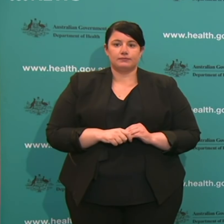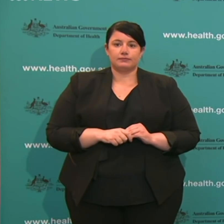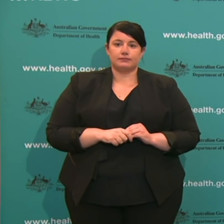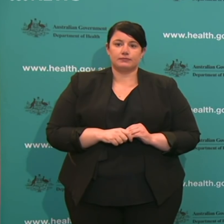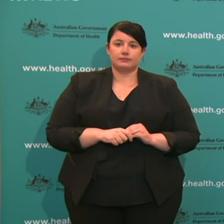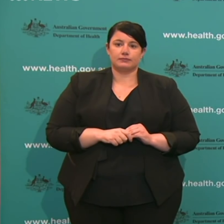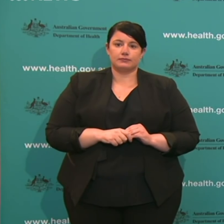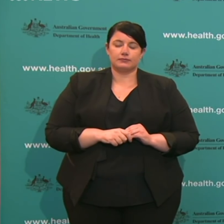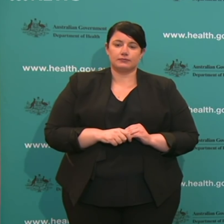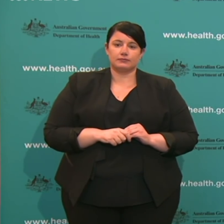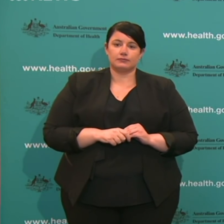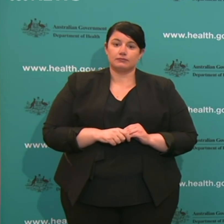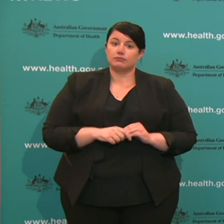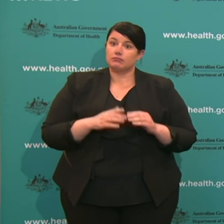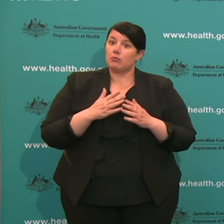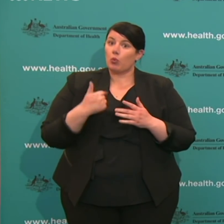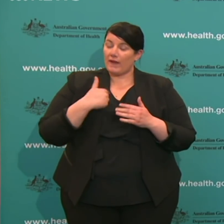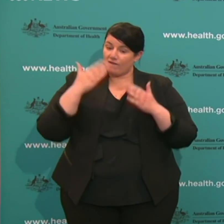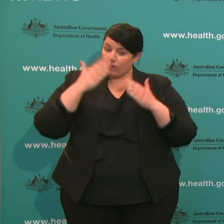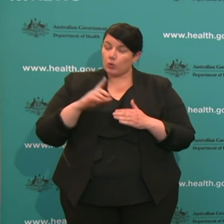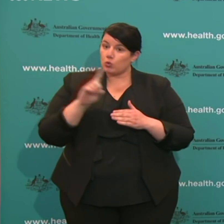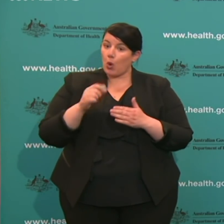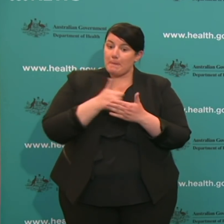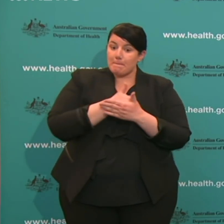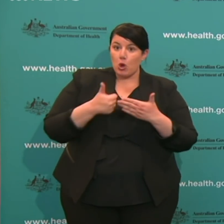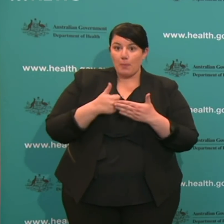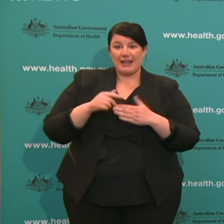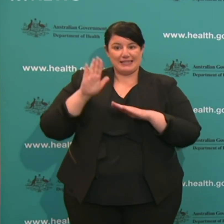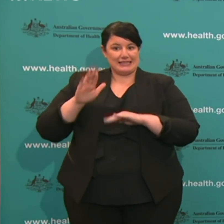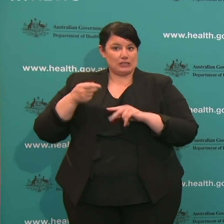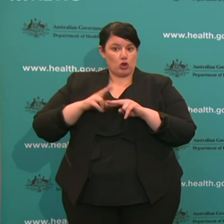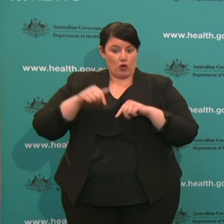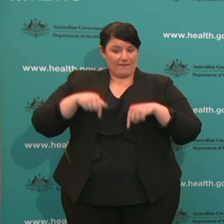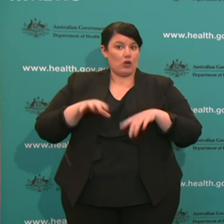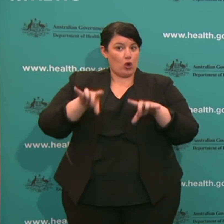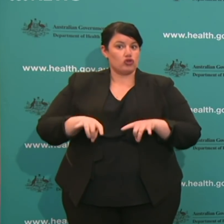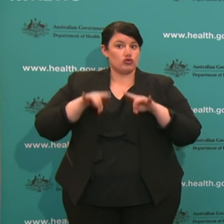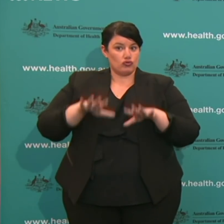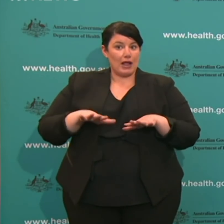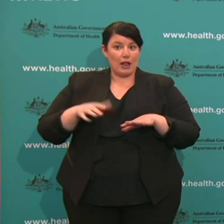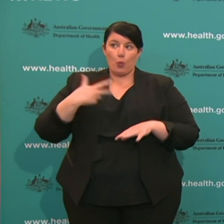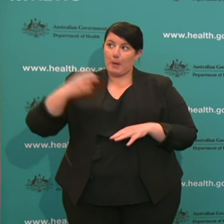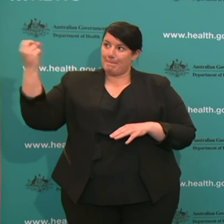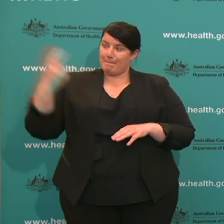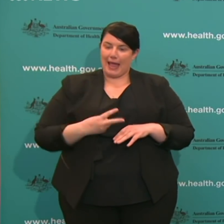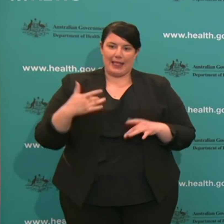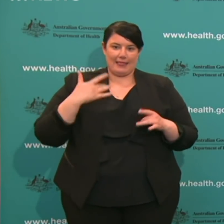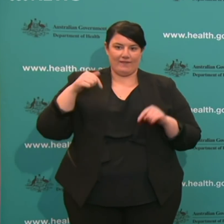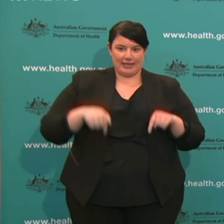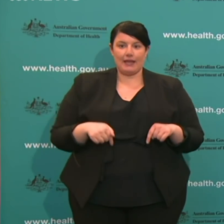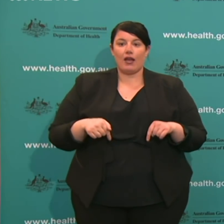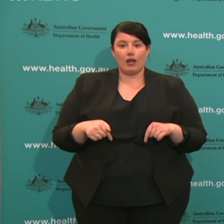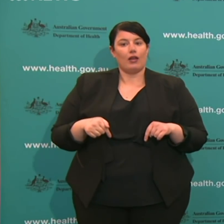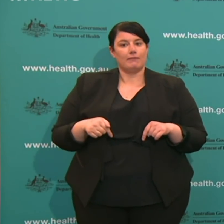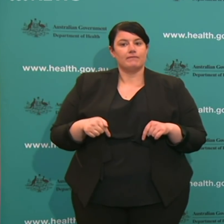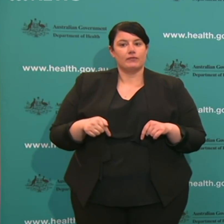been on Australians, permanent residents and citizens who are seeking to return at this point in time